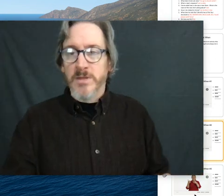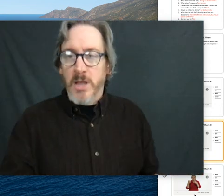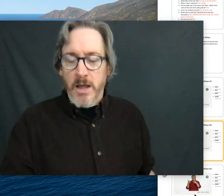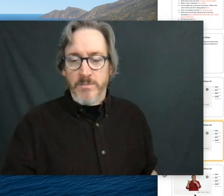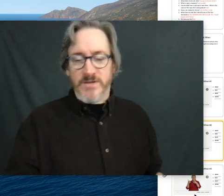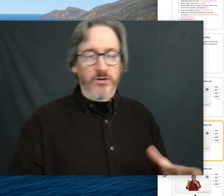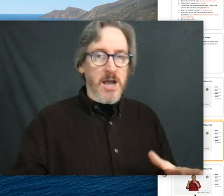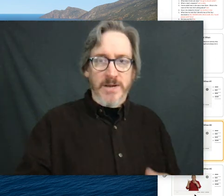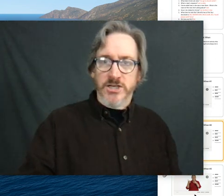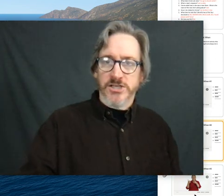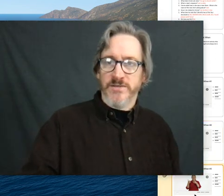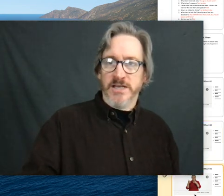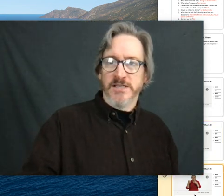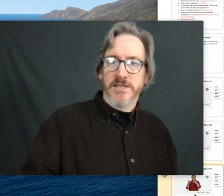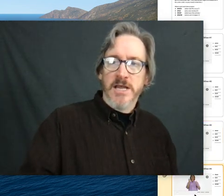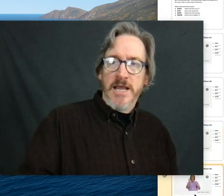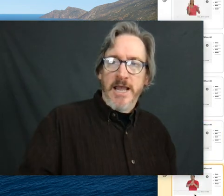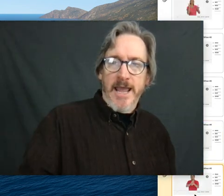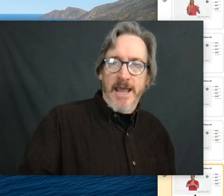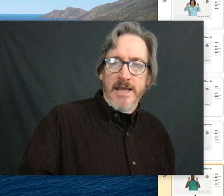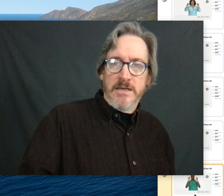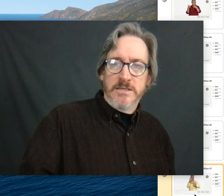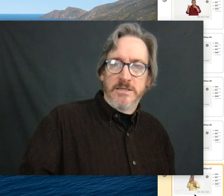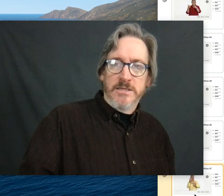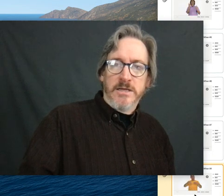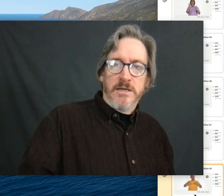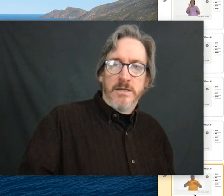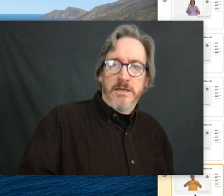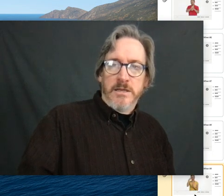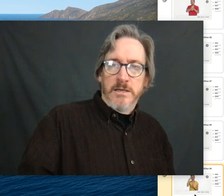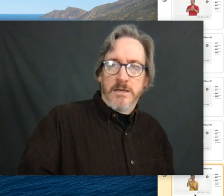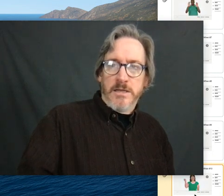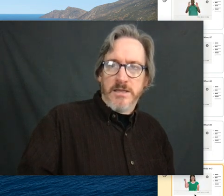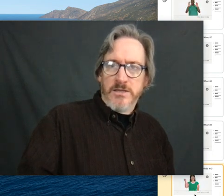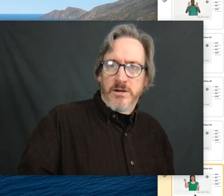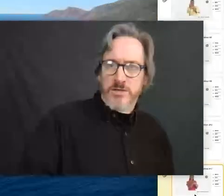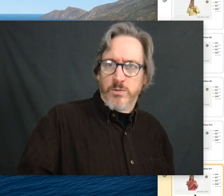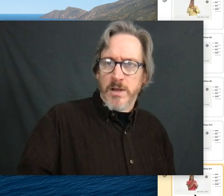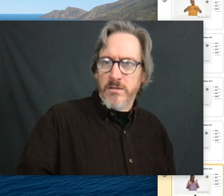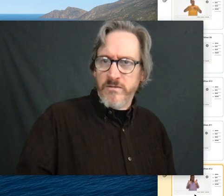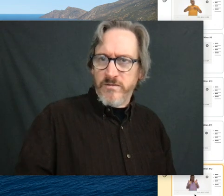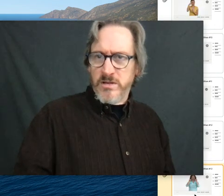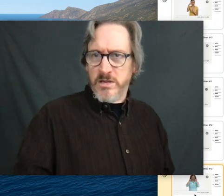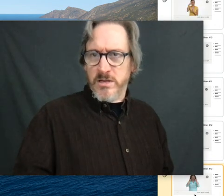So different combinations of these. And I think there are